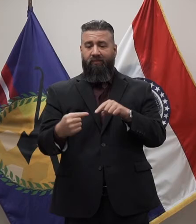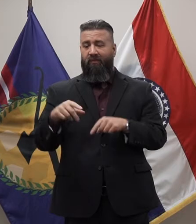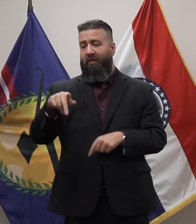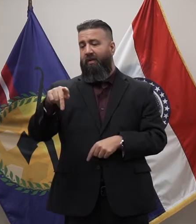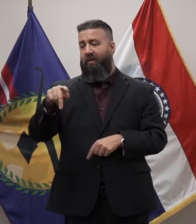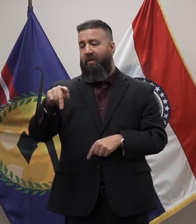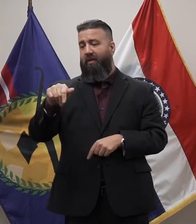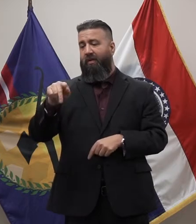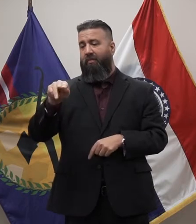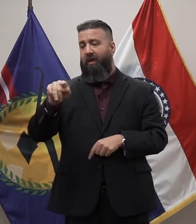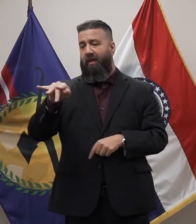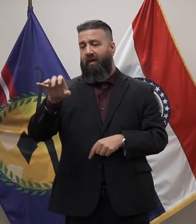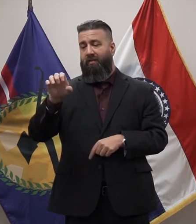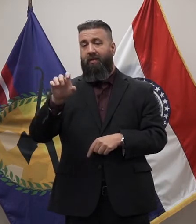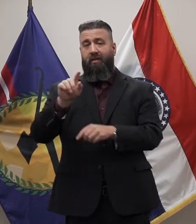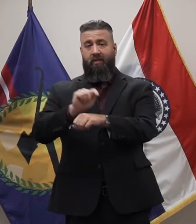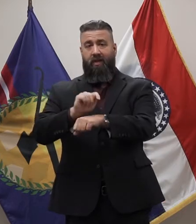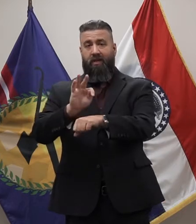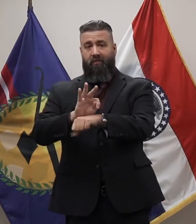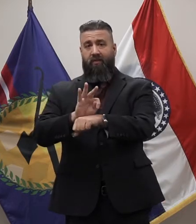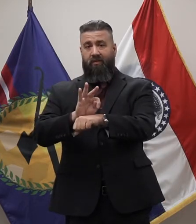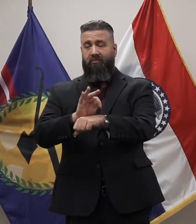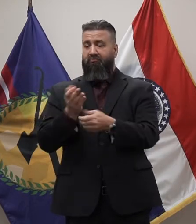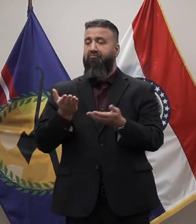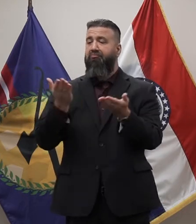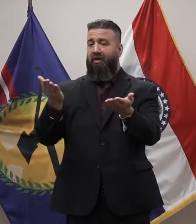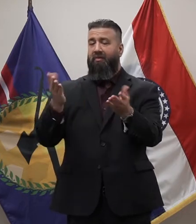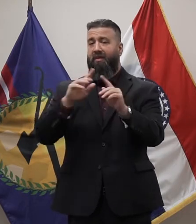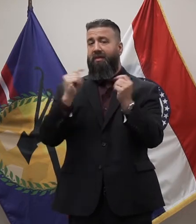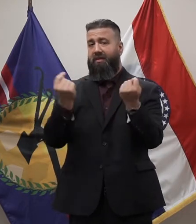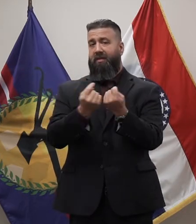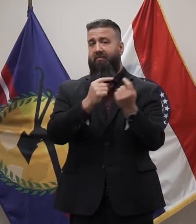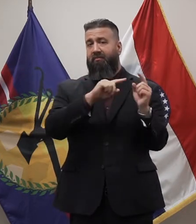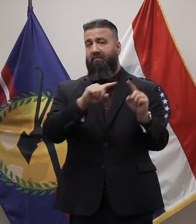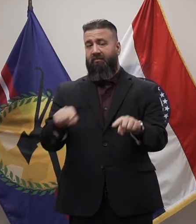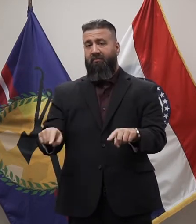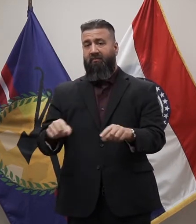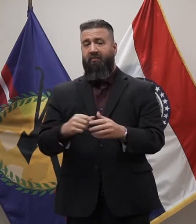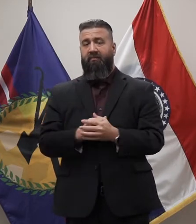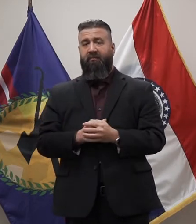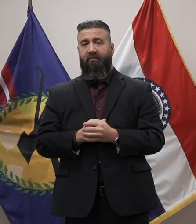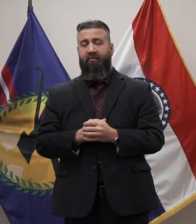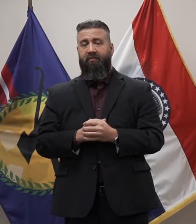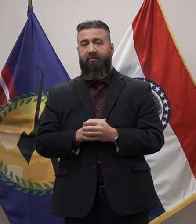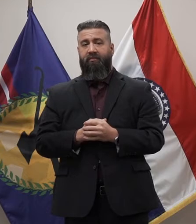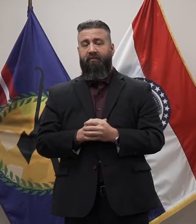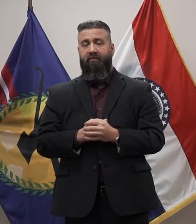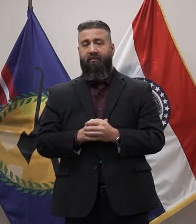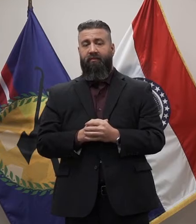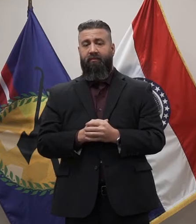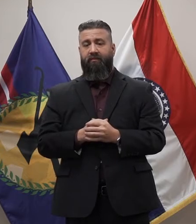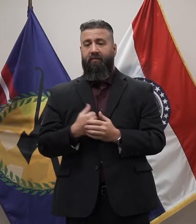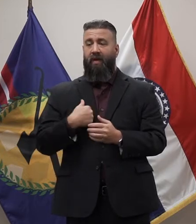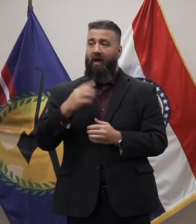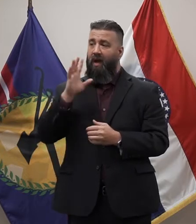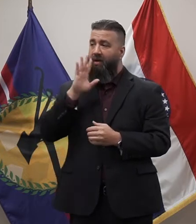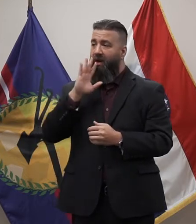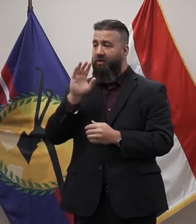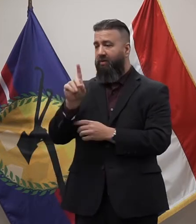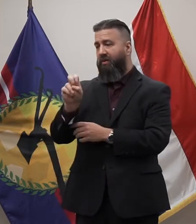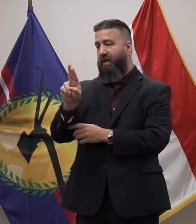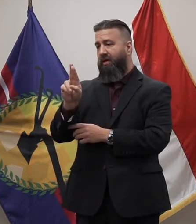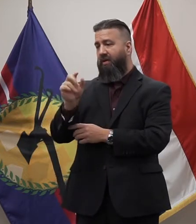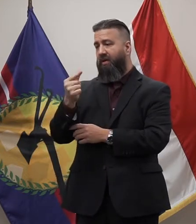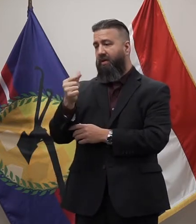recommended that team go. We had one team coming to Missouri. They recommended that team go to Christian Hospital. I spoke to Dr. Garza about